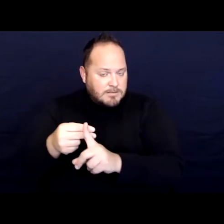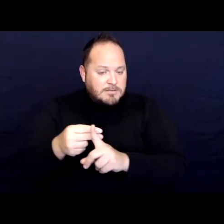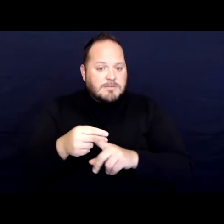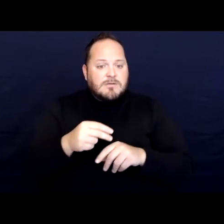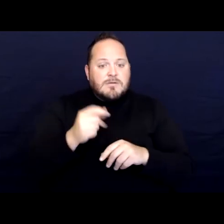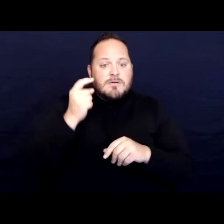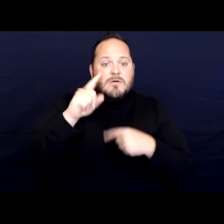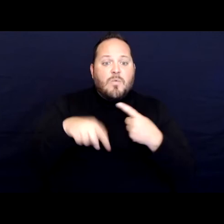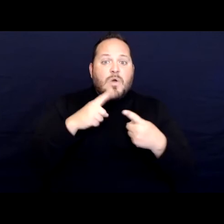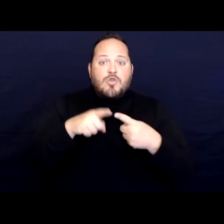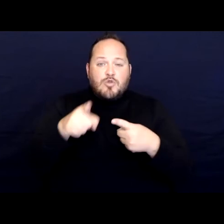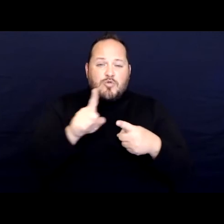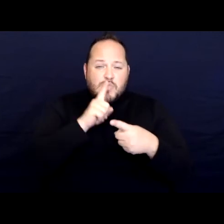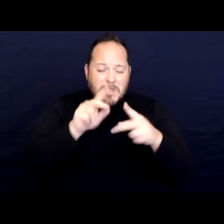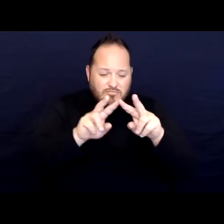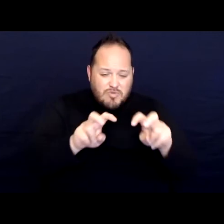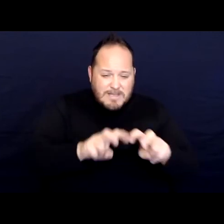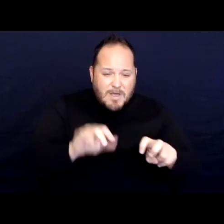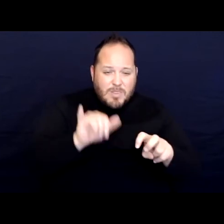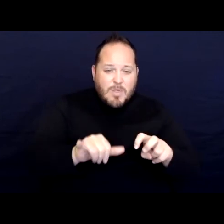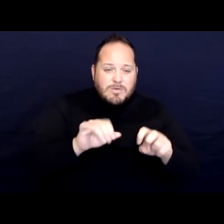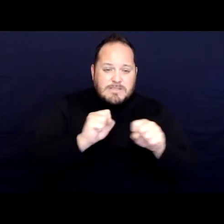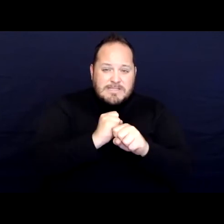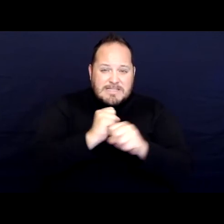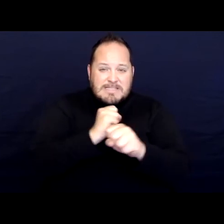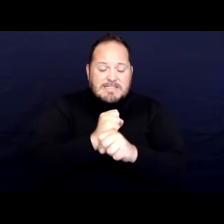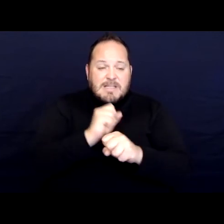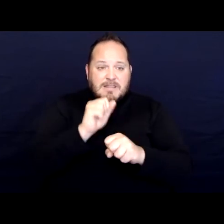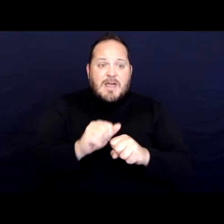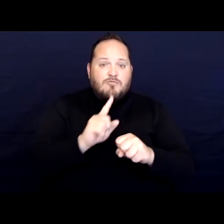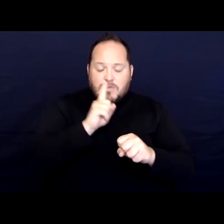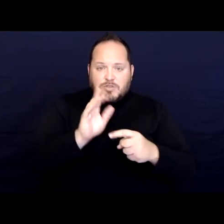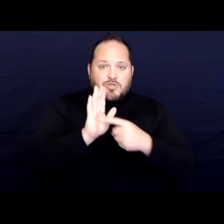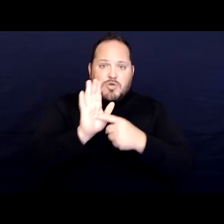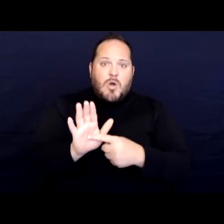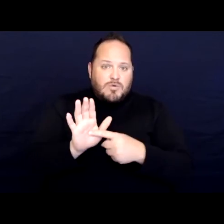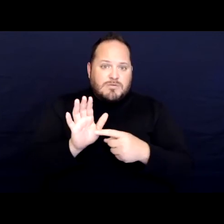very reflective of the first folks that were really pushing to get access. So we're talking about